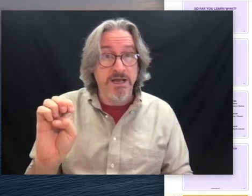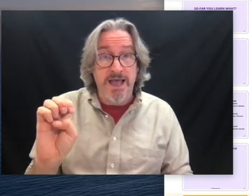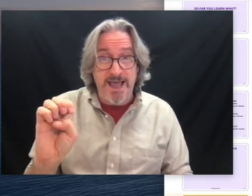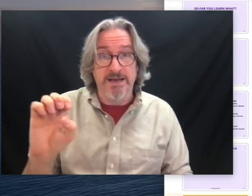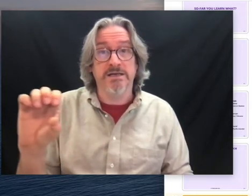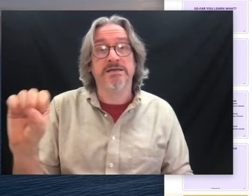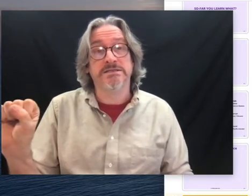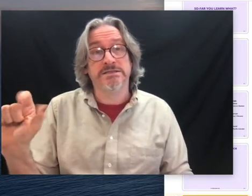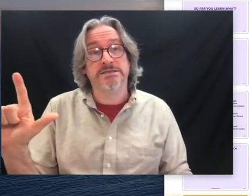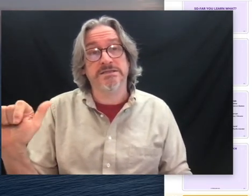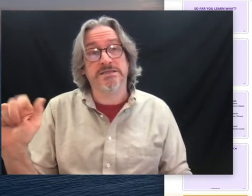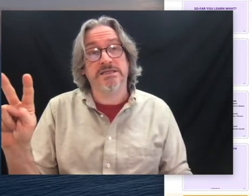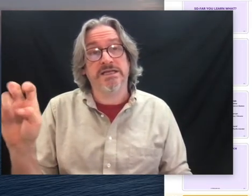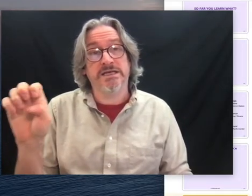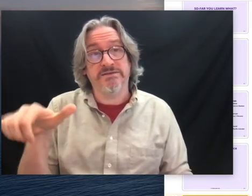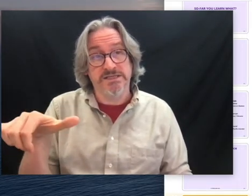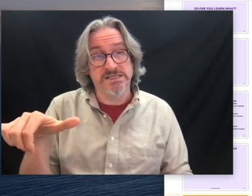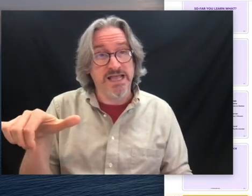and